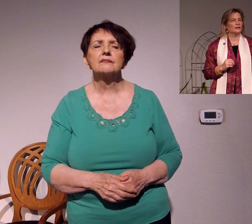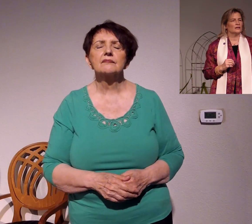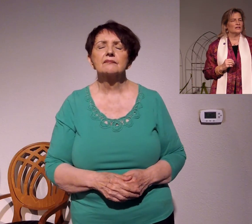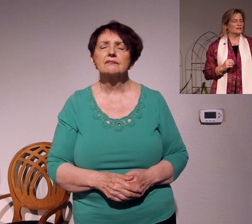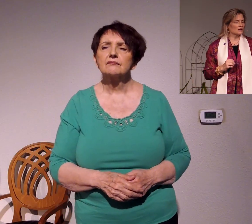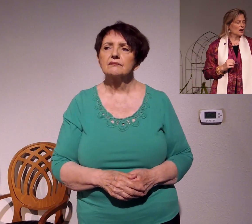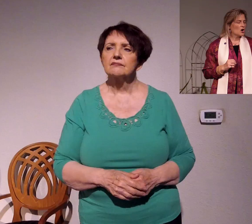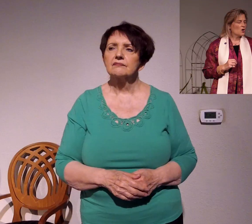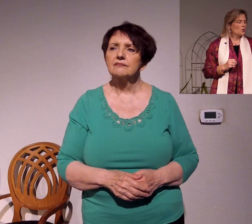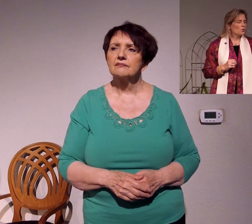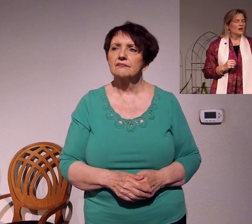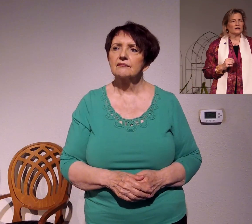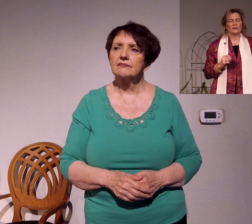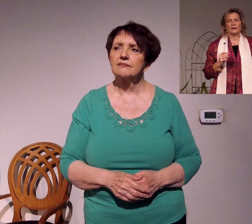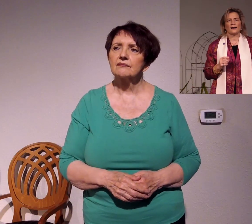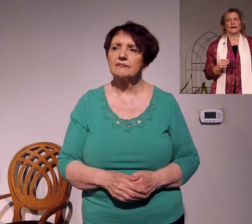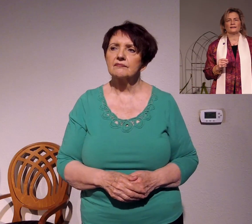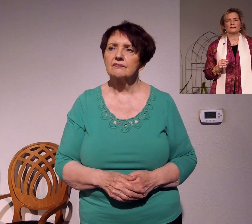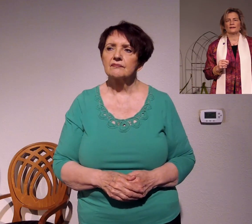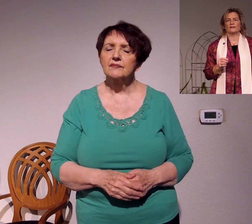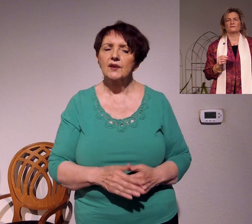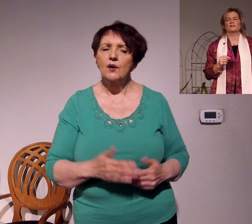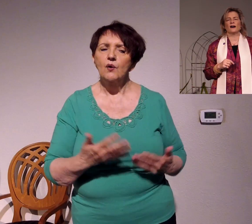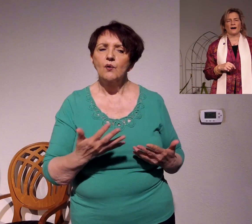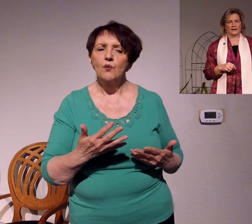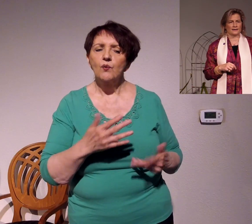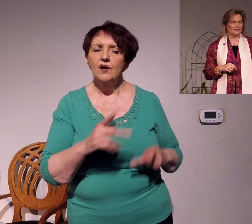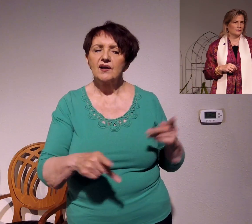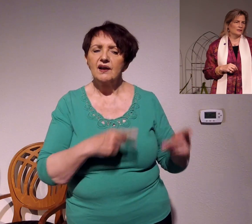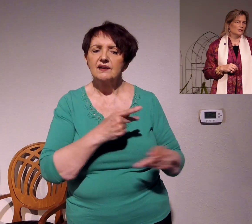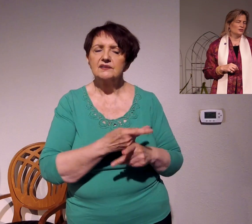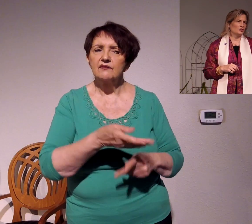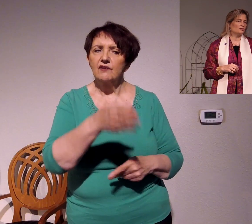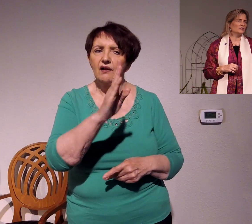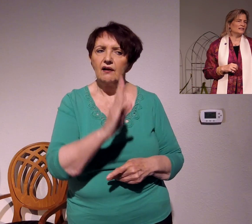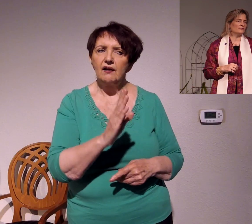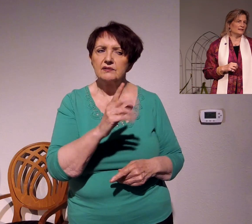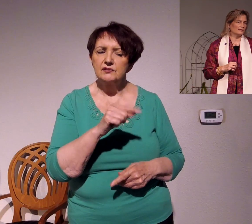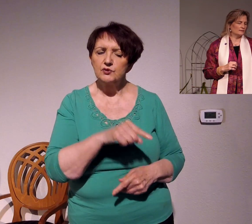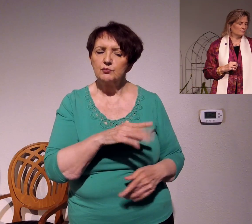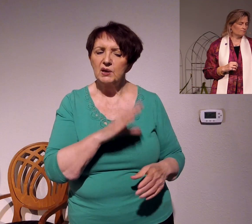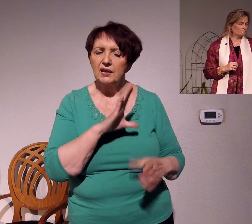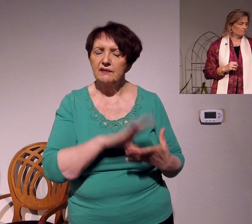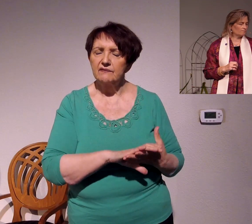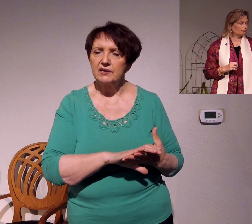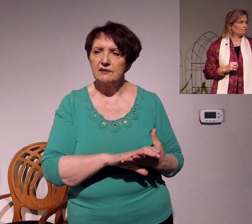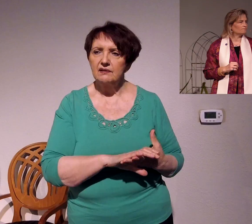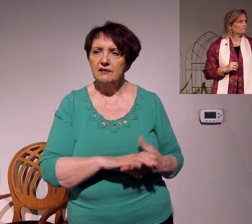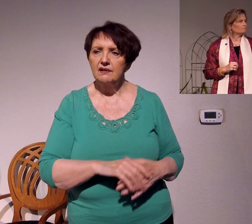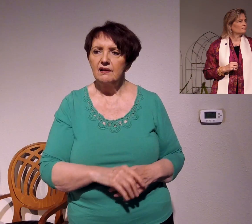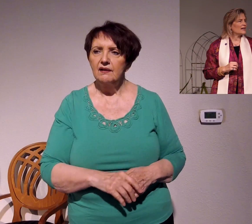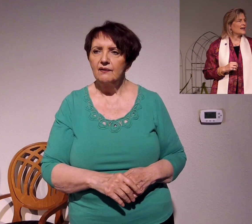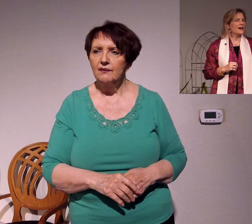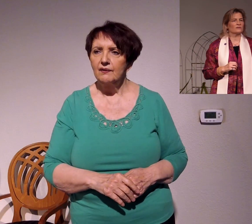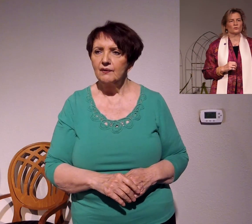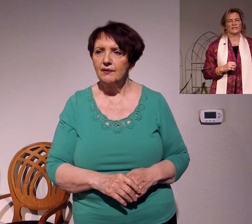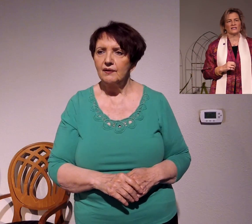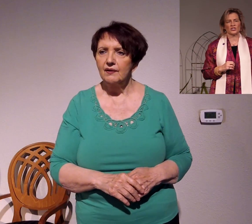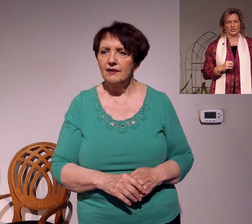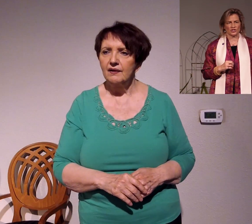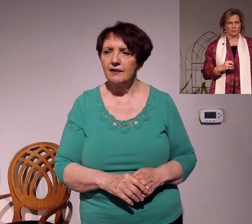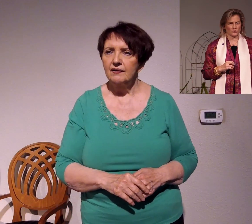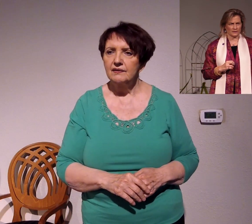it, he said, "What kind of God do you believe in and have